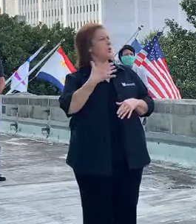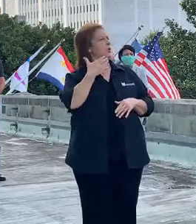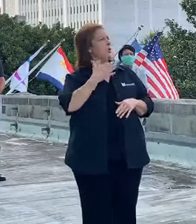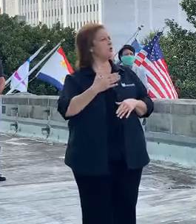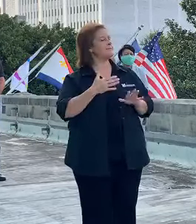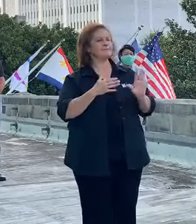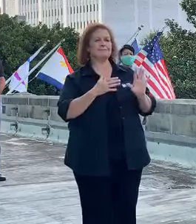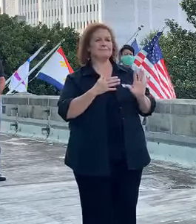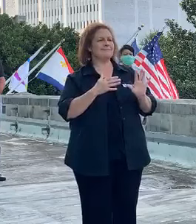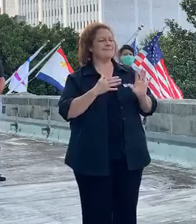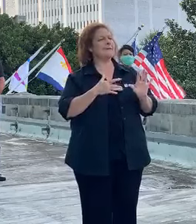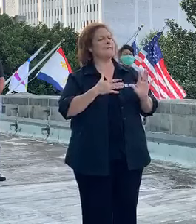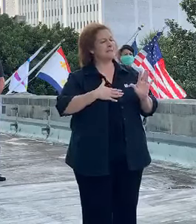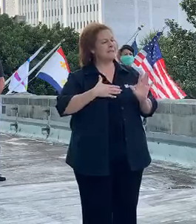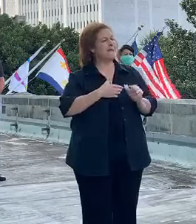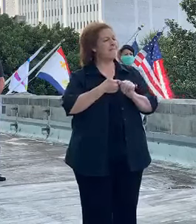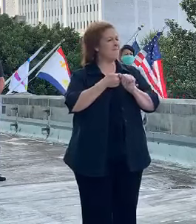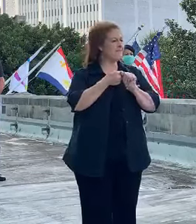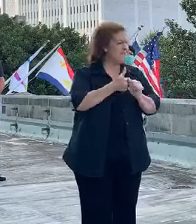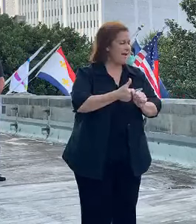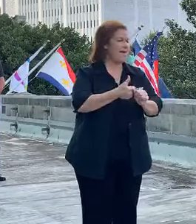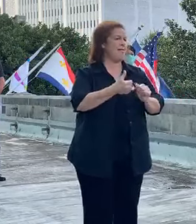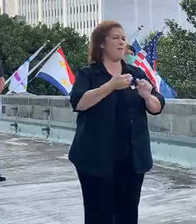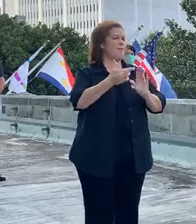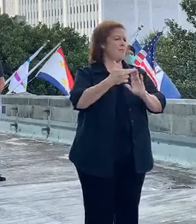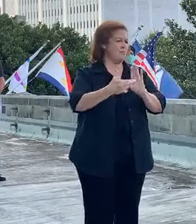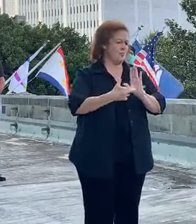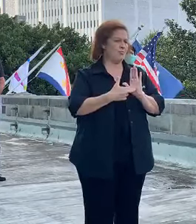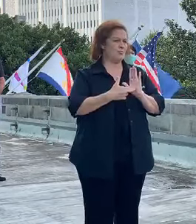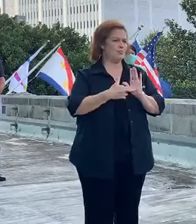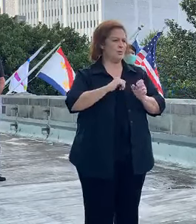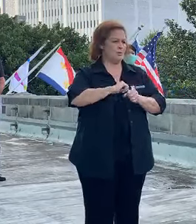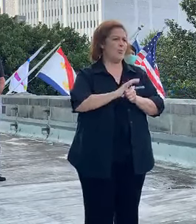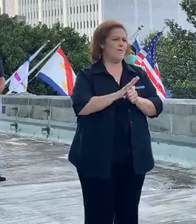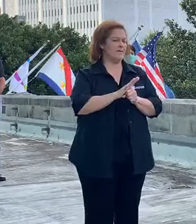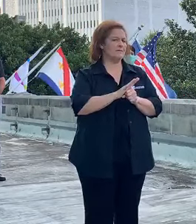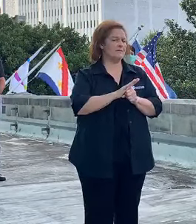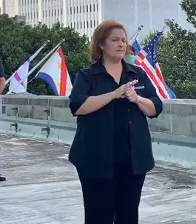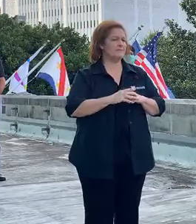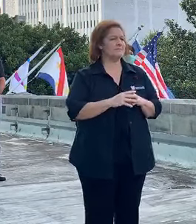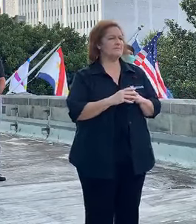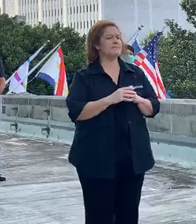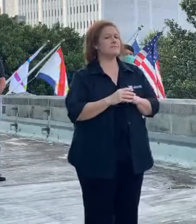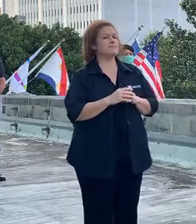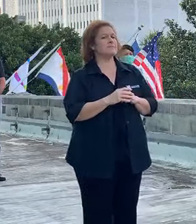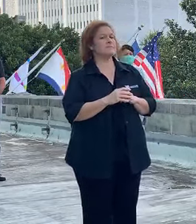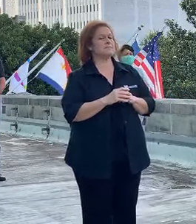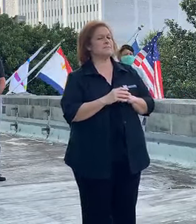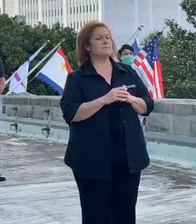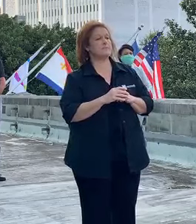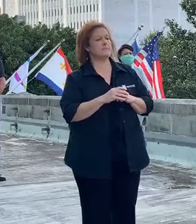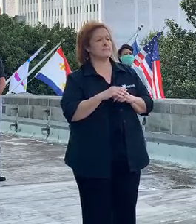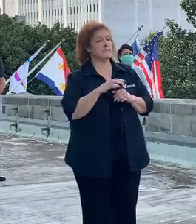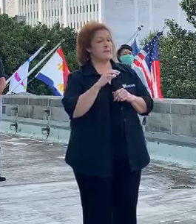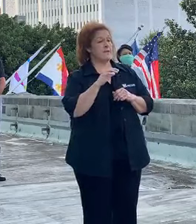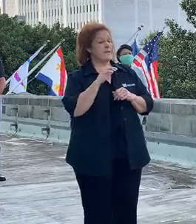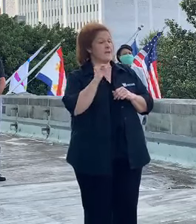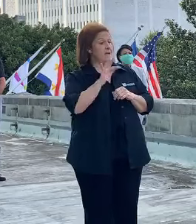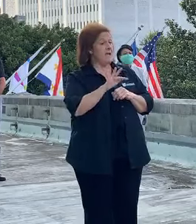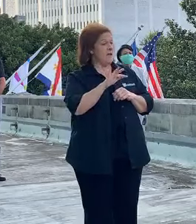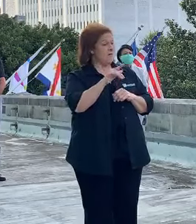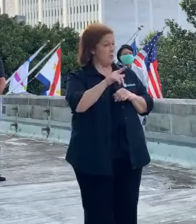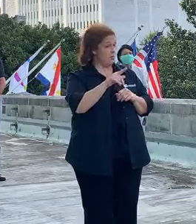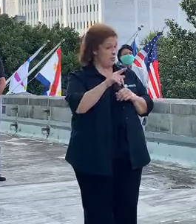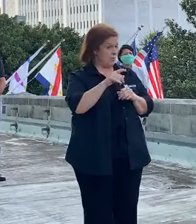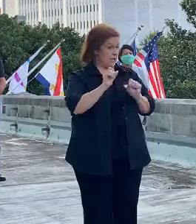to follow the good habits that you have put in place during this COVID-19 crisis. If you can continue to work at